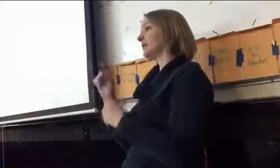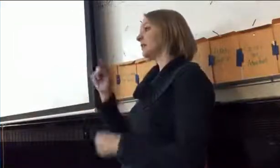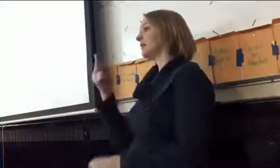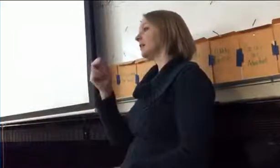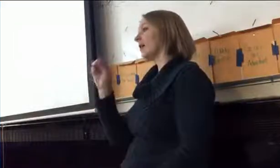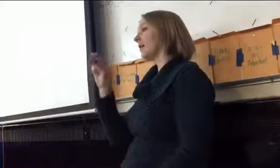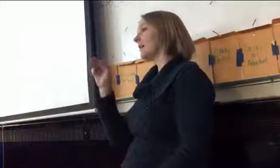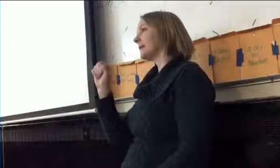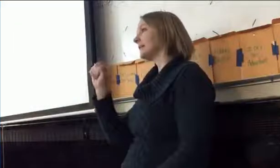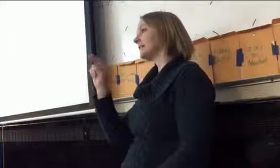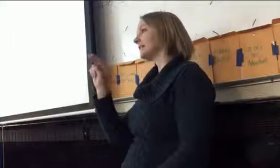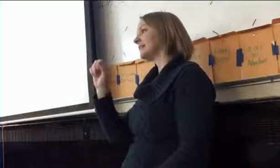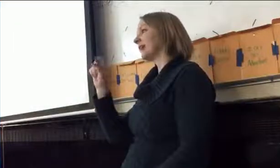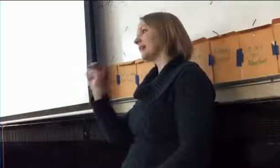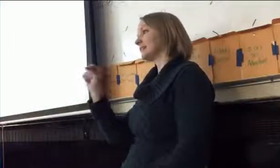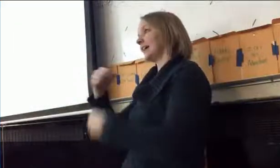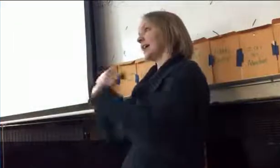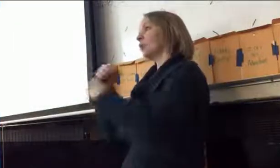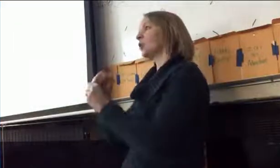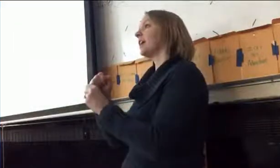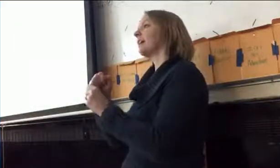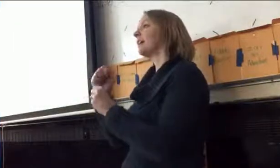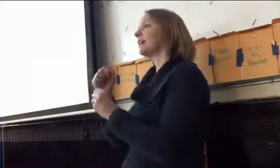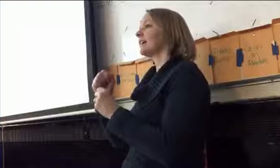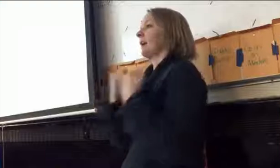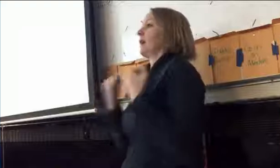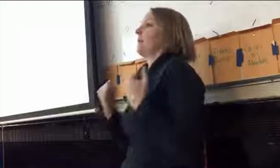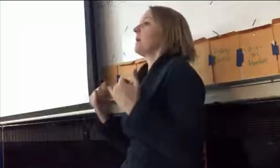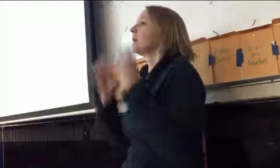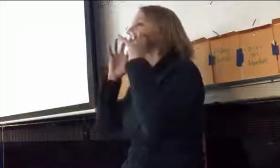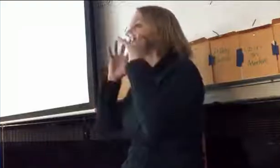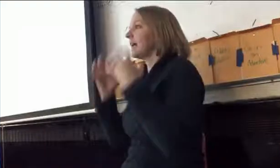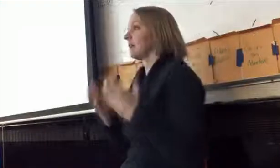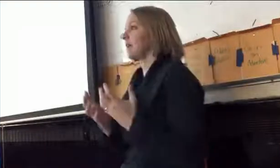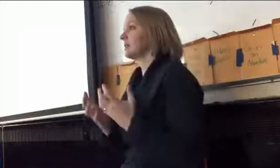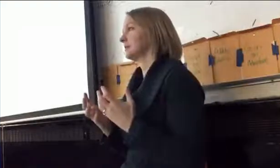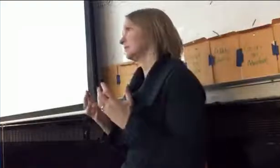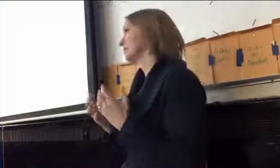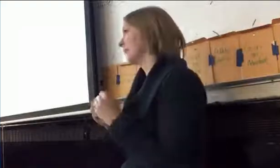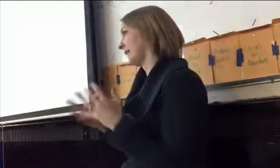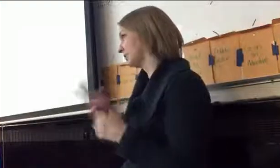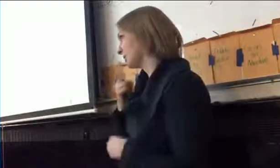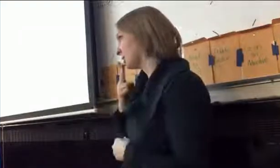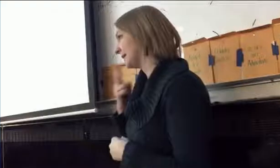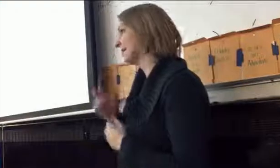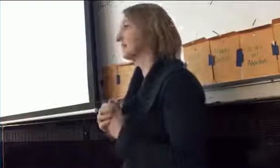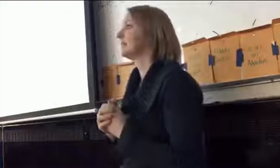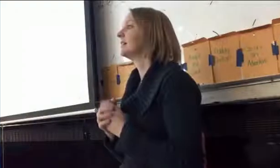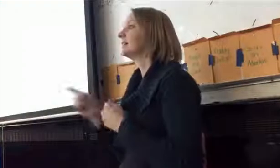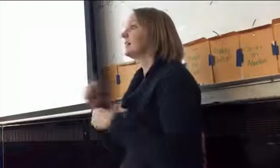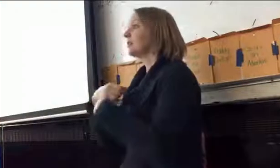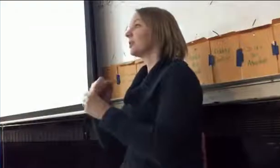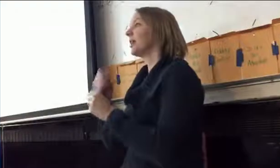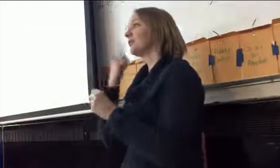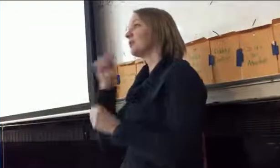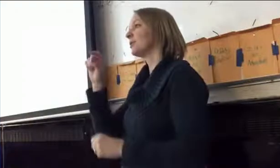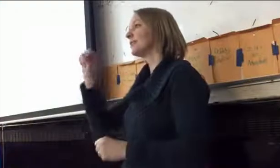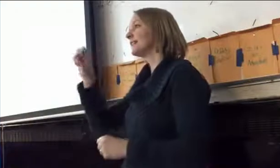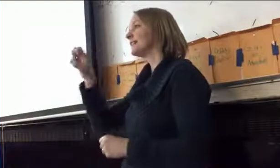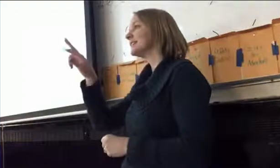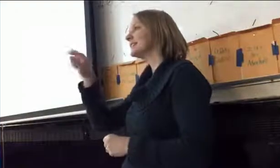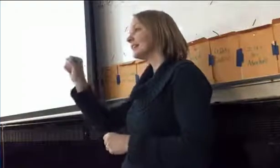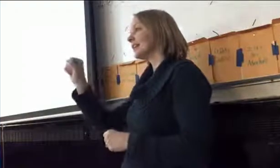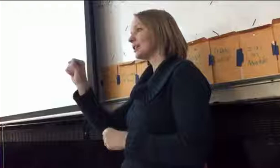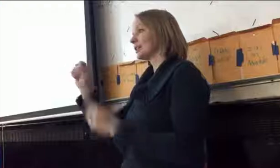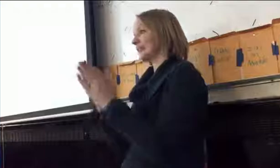Thomas Nast created the modern-day version of Santa Claus, minus the smoking. He created this for a Sears catalog. Before, he wasn't like this